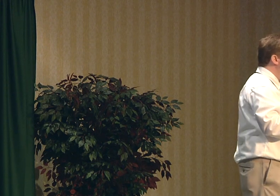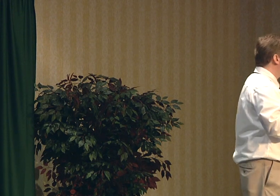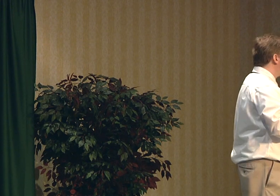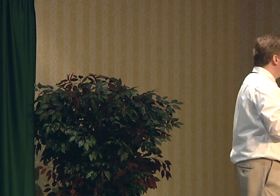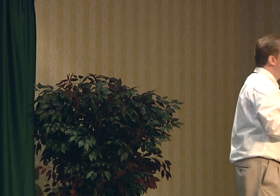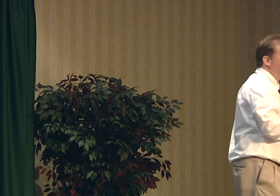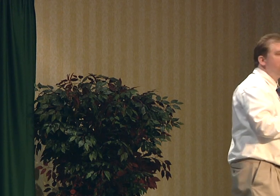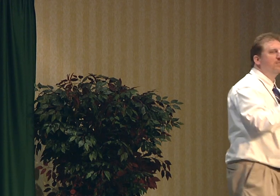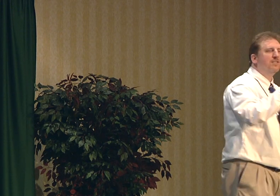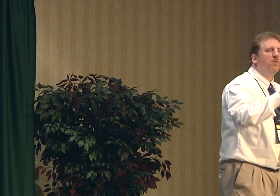However, the interpreter